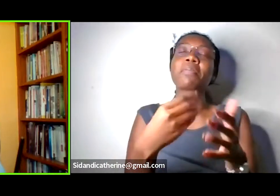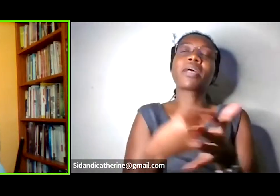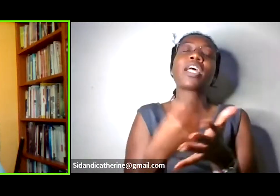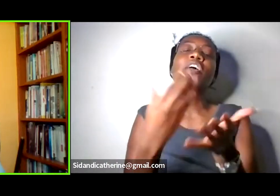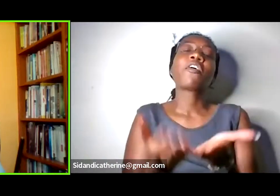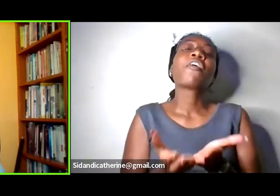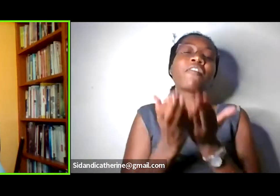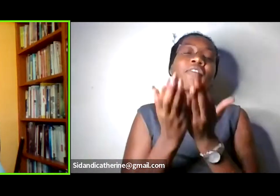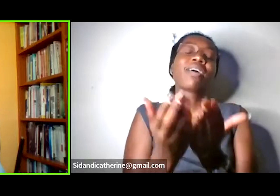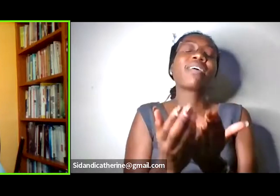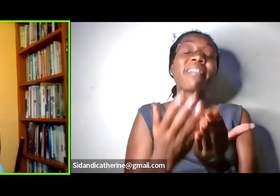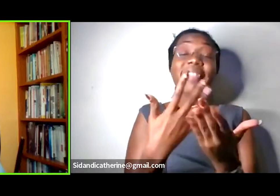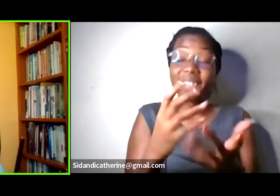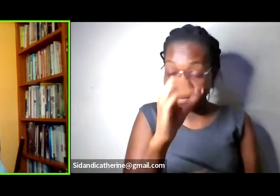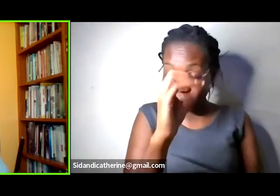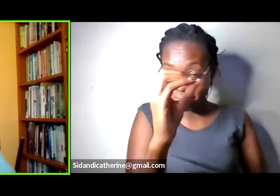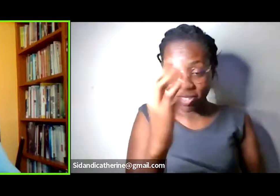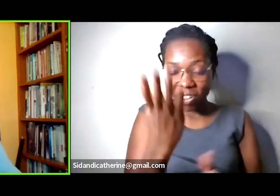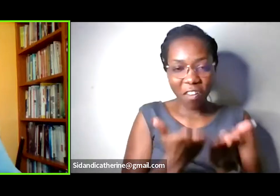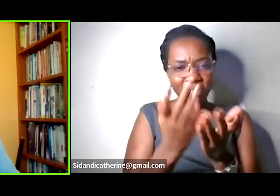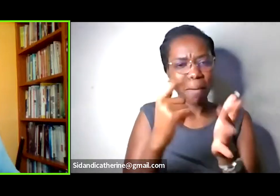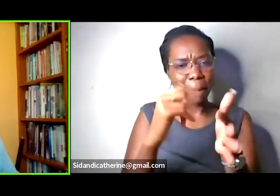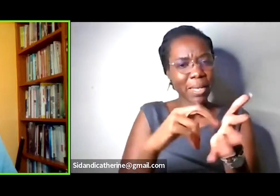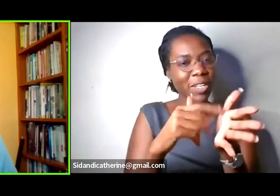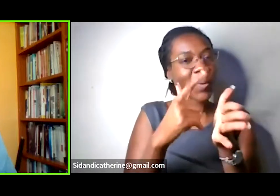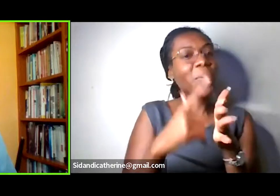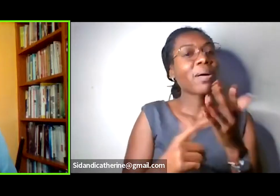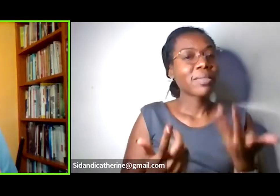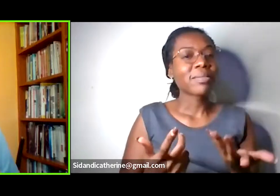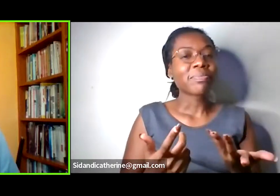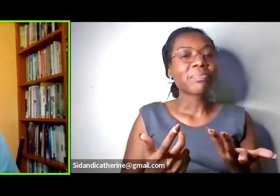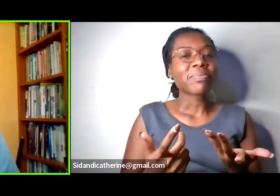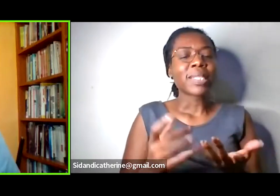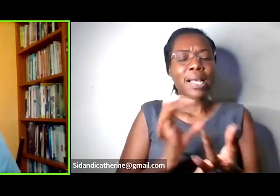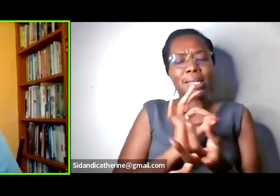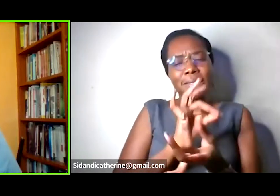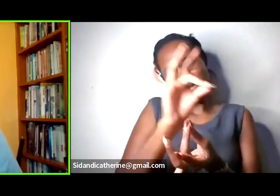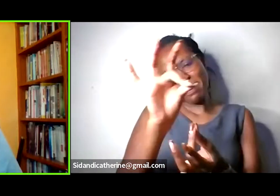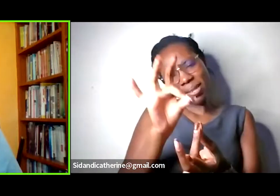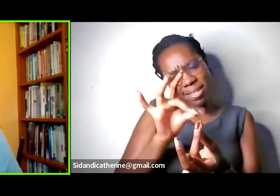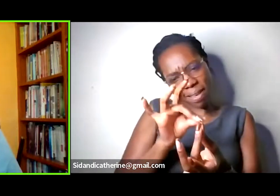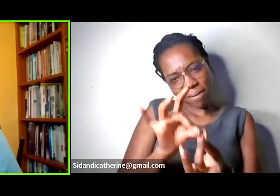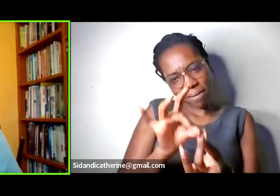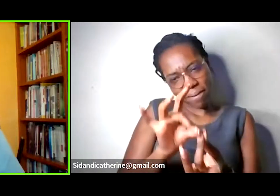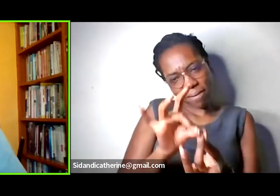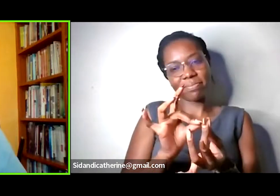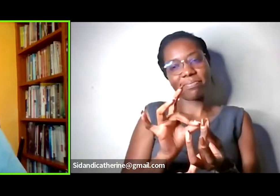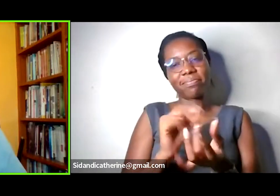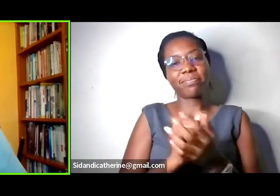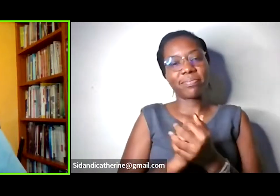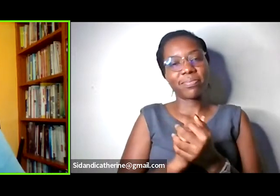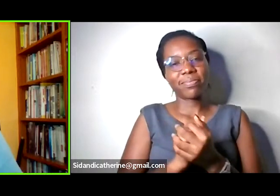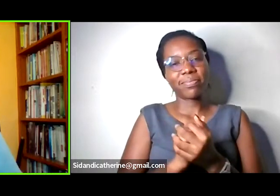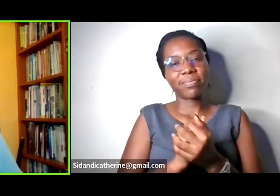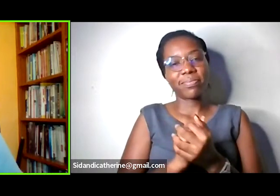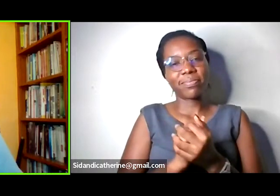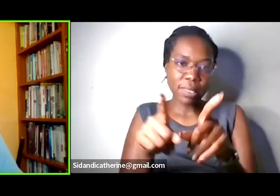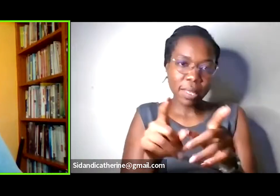your thing, do it your way. So let's go to point number 4 in cracking the code. In